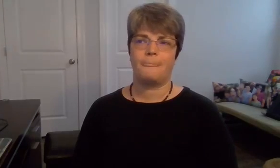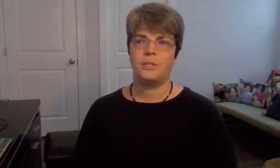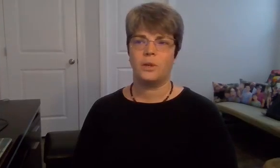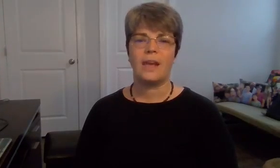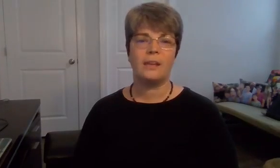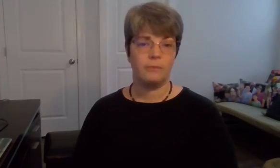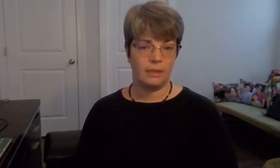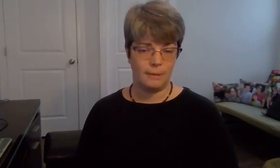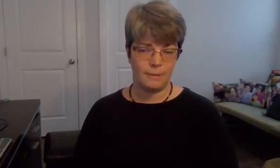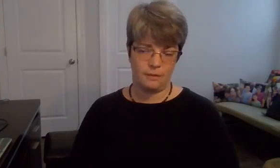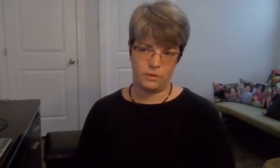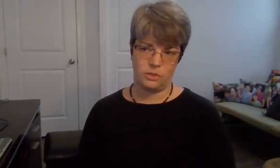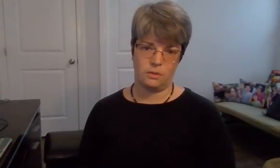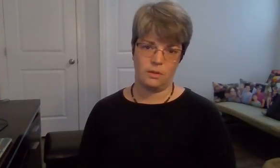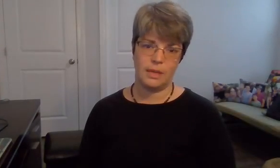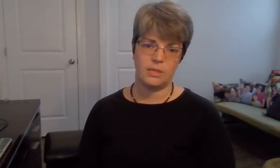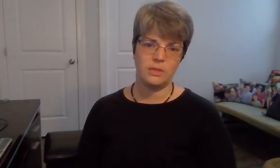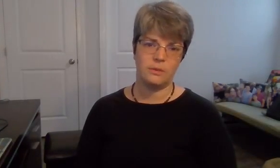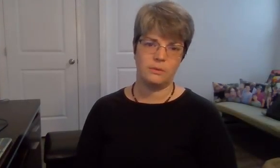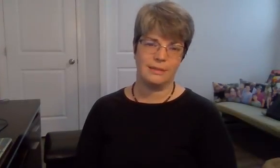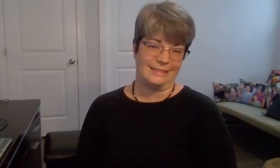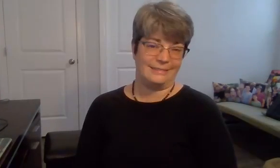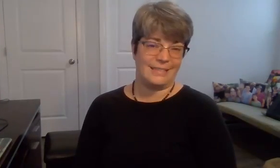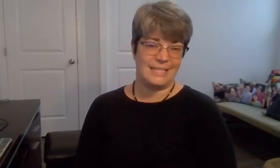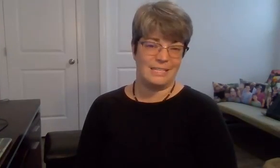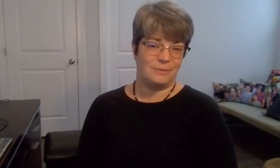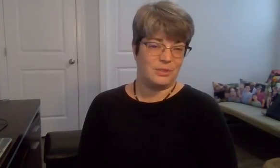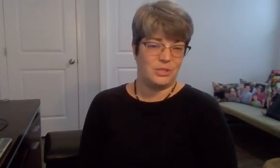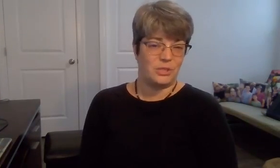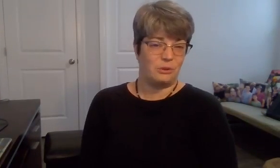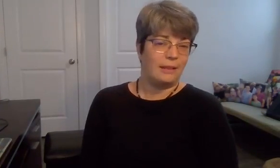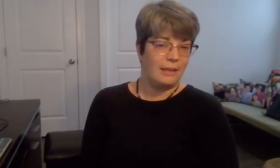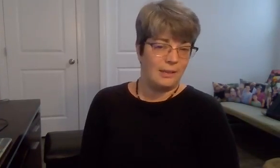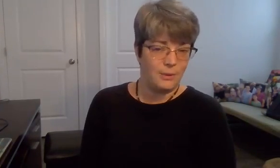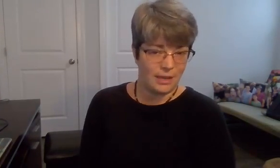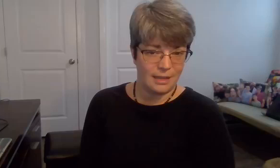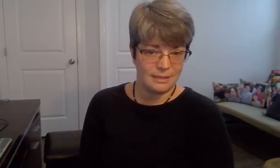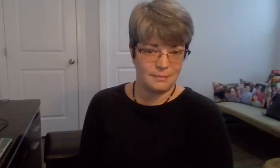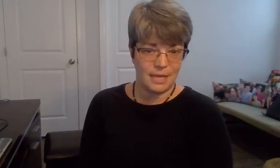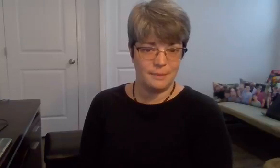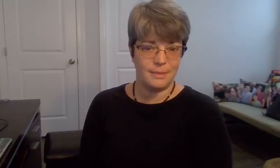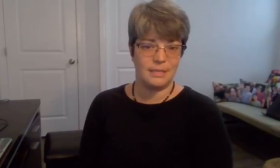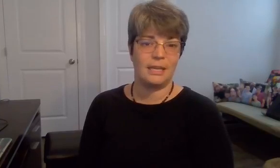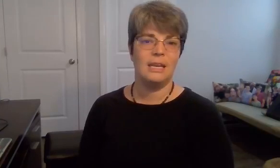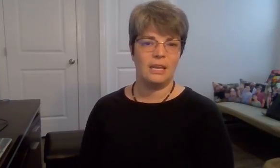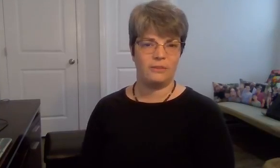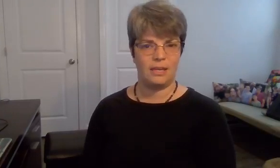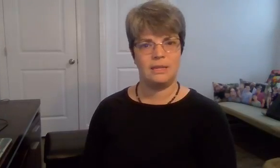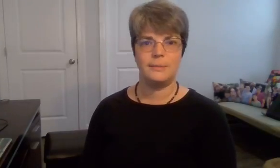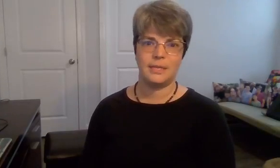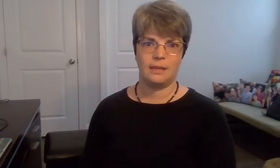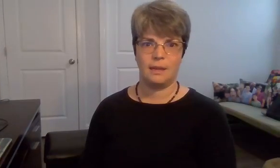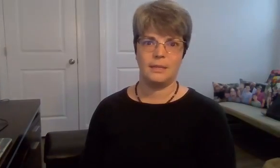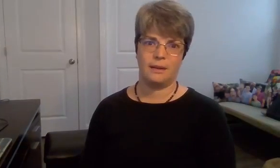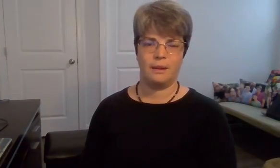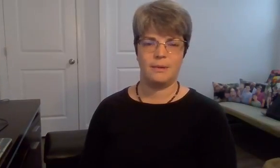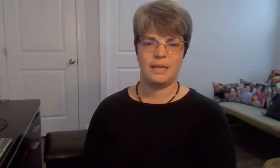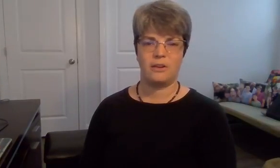So that can really be beneficial. It's also nice to discreetly communicate sometimes. Like if a kid keeps getting up and down and up and down and you're